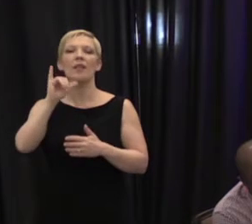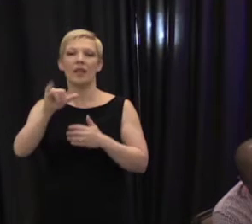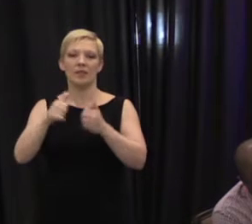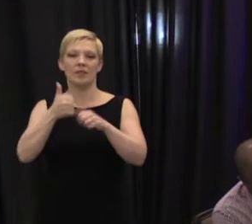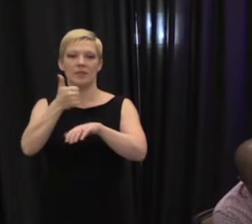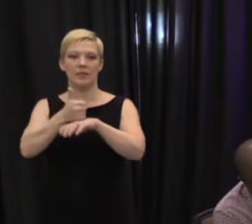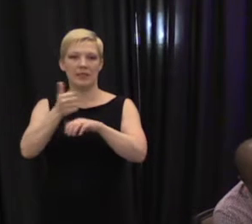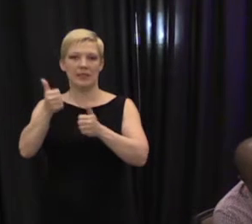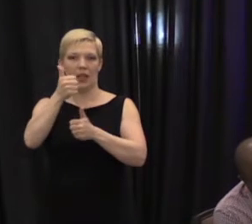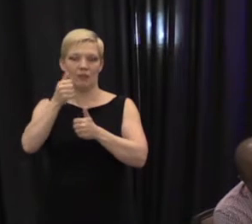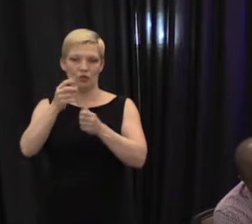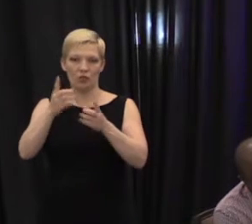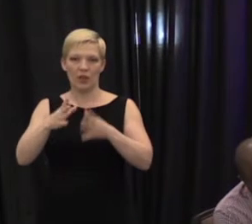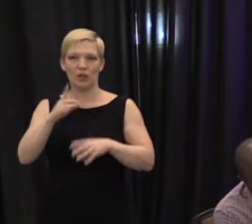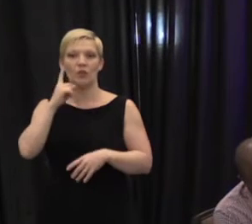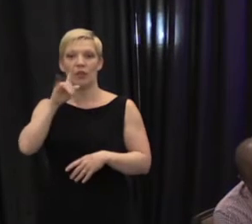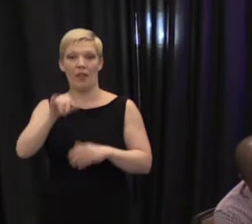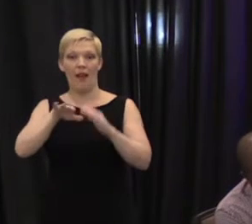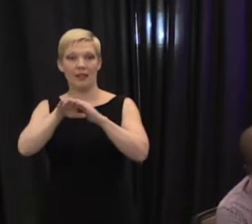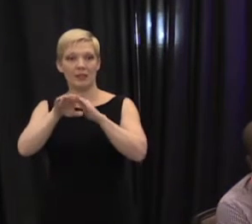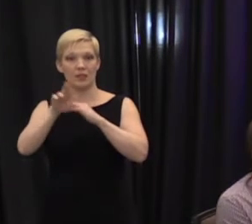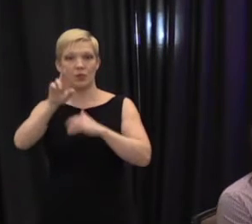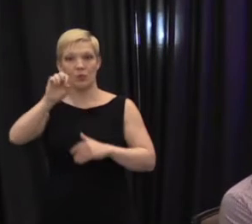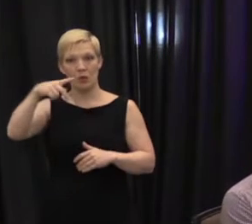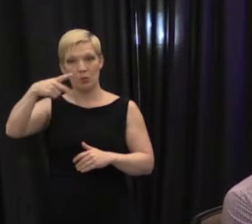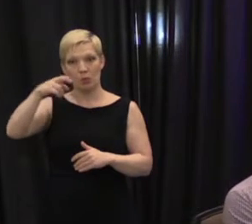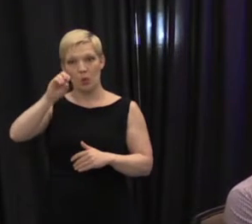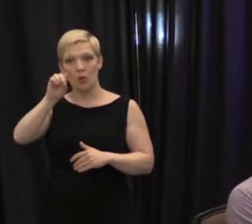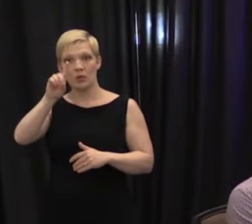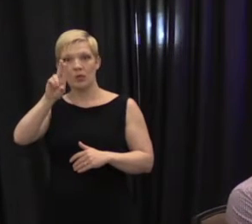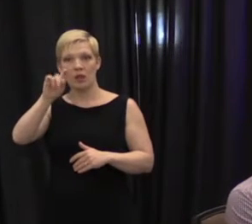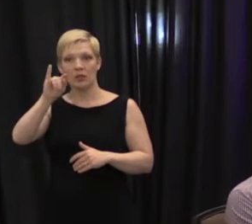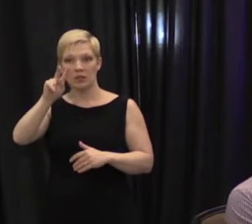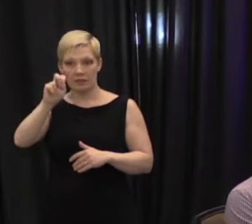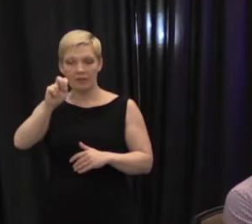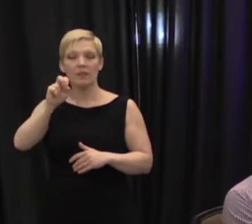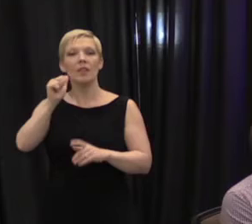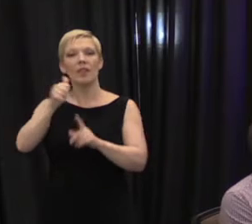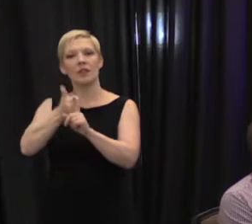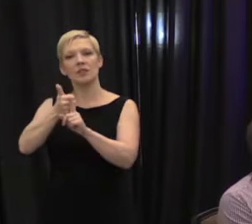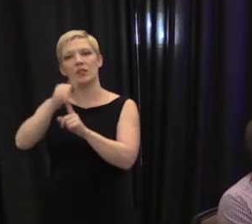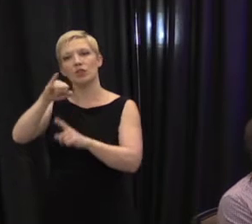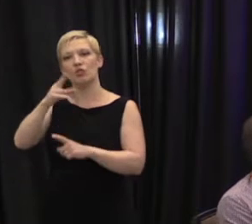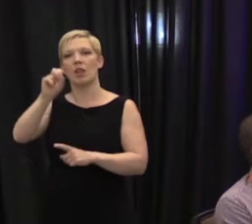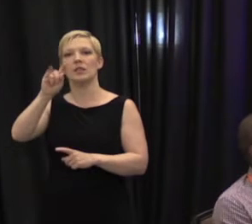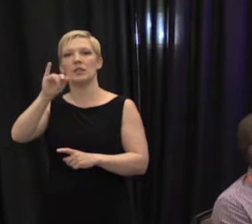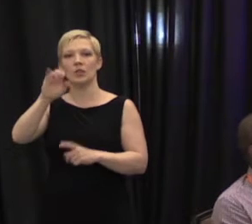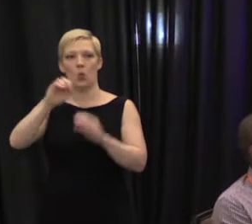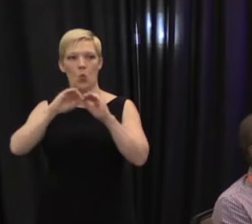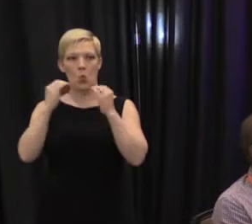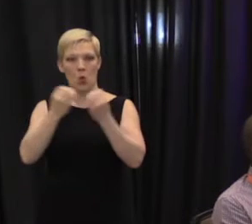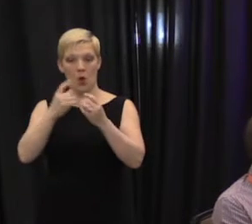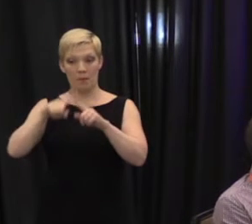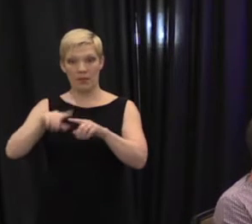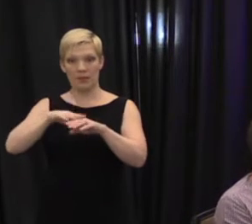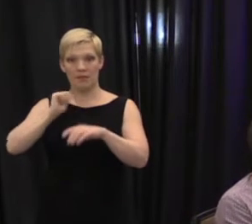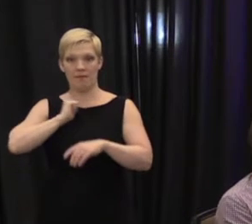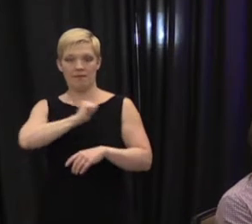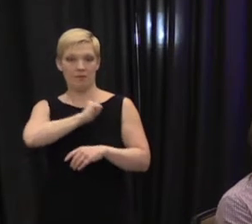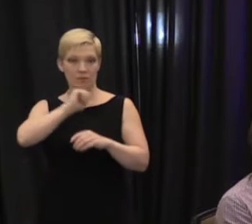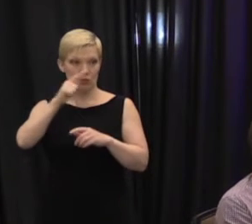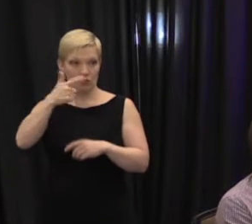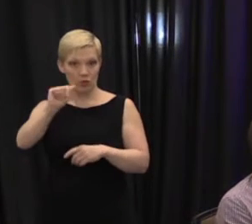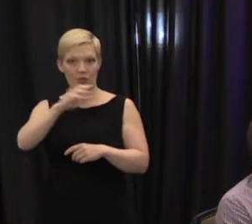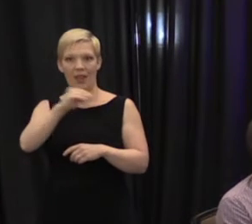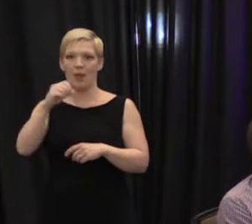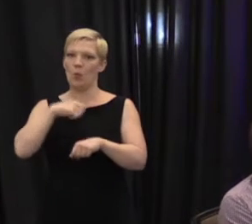Care Southeast. We're a reproductive justice organization that's based in Atlanta, Georgia, and we work in 6 different states